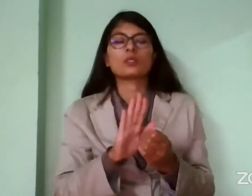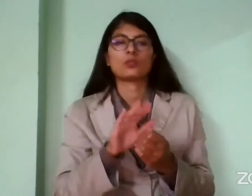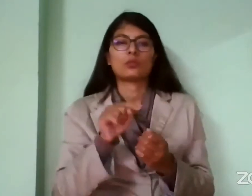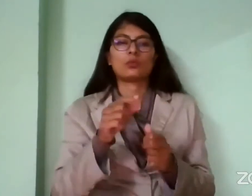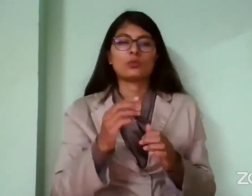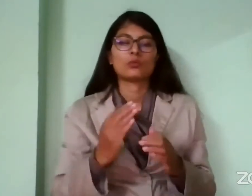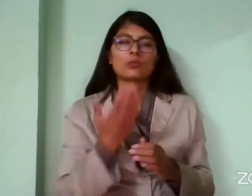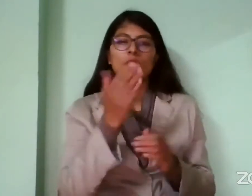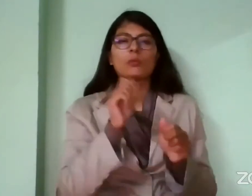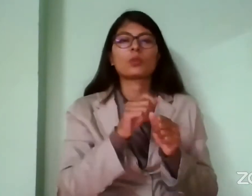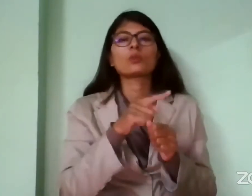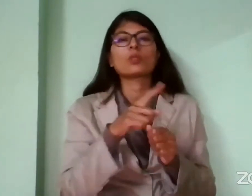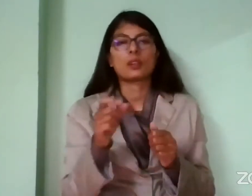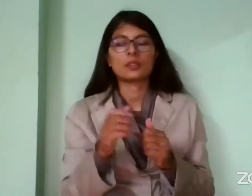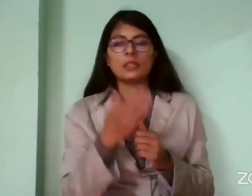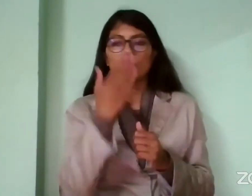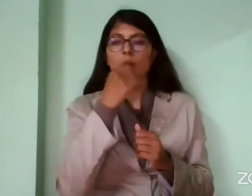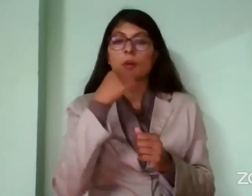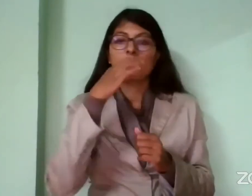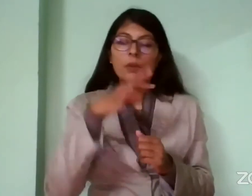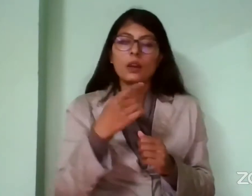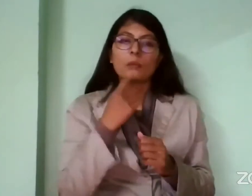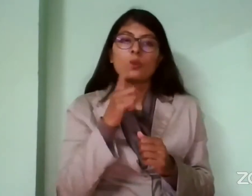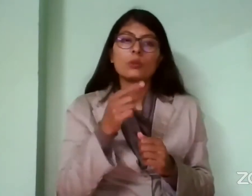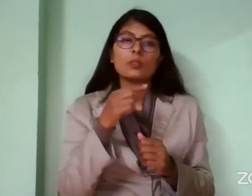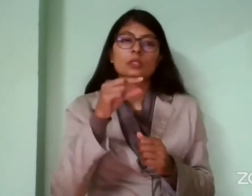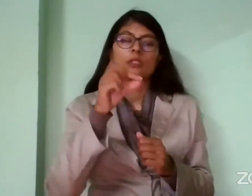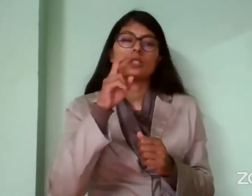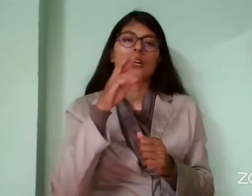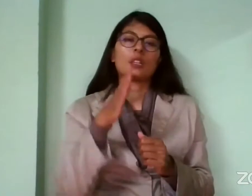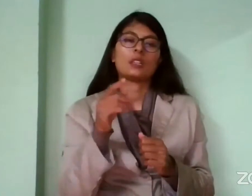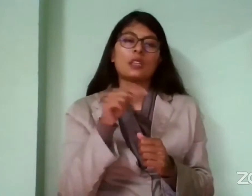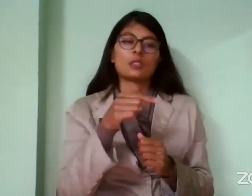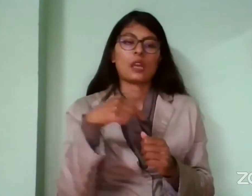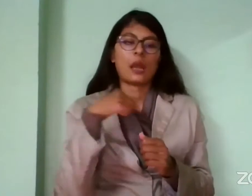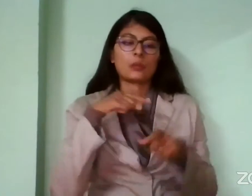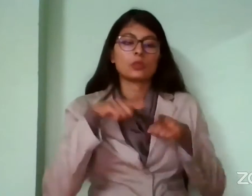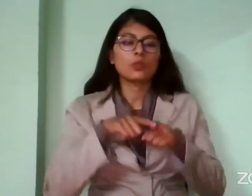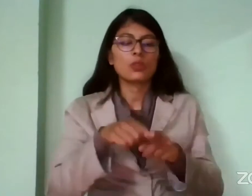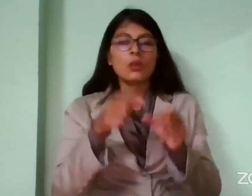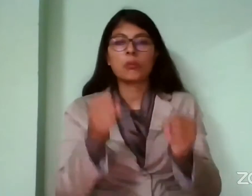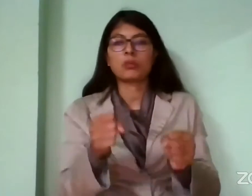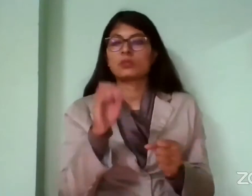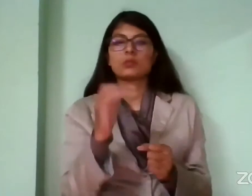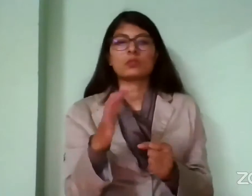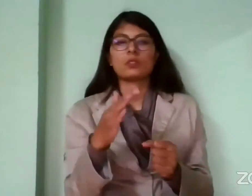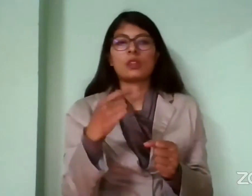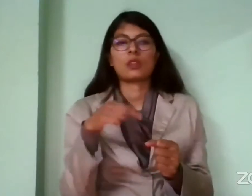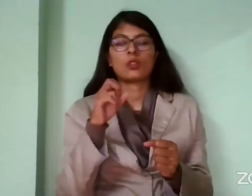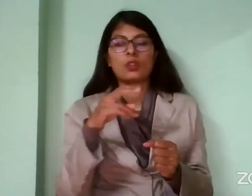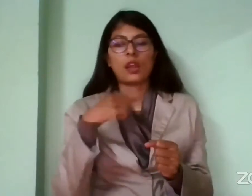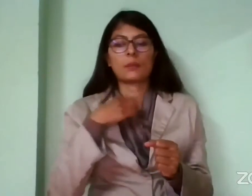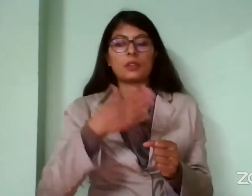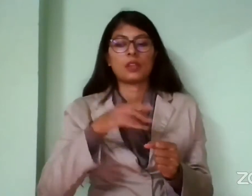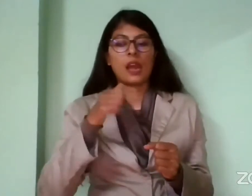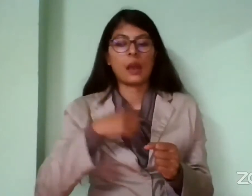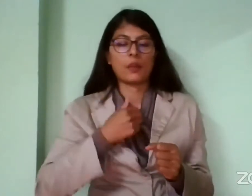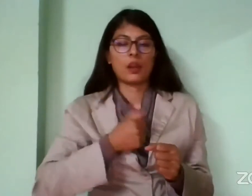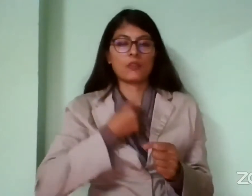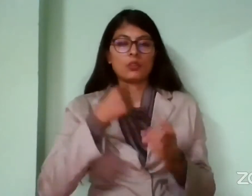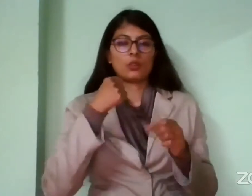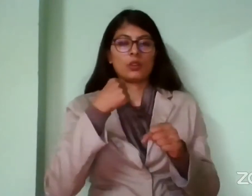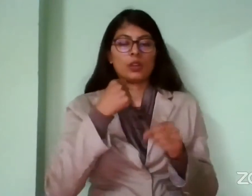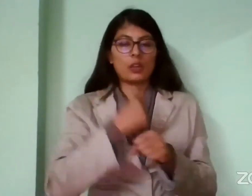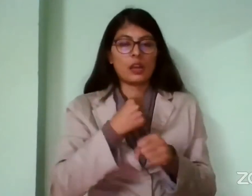accountability. Because the reality is that this GR is now going to stay with us, and we are going to continue to fight